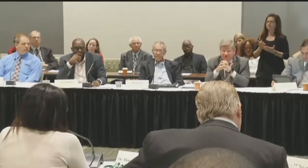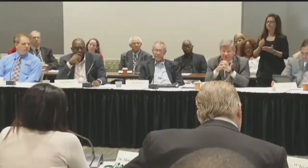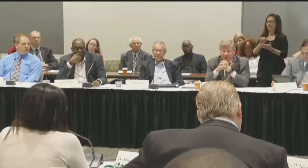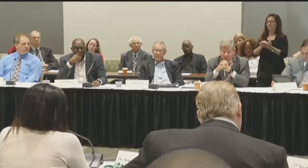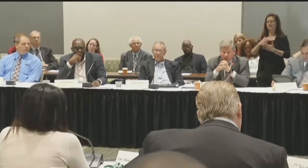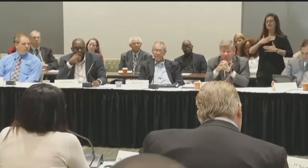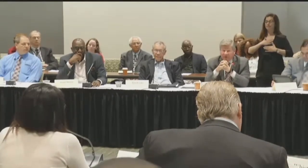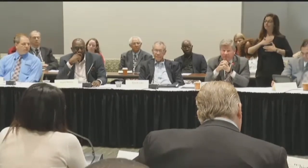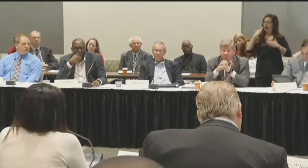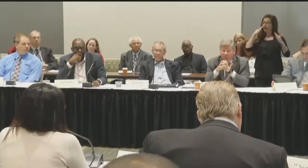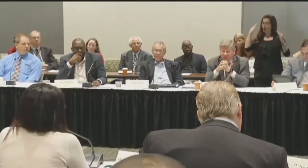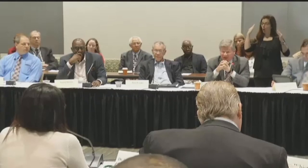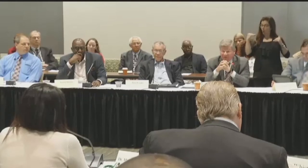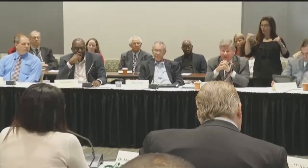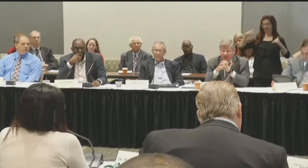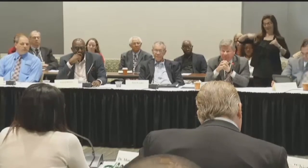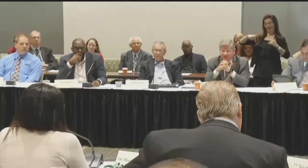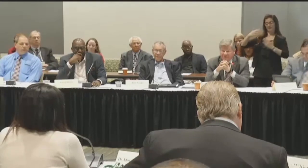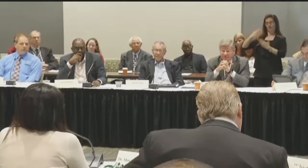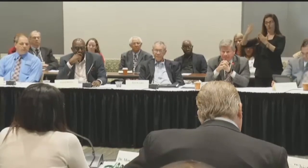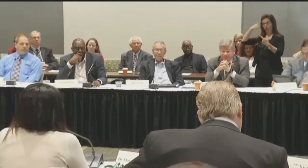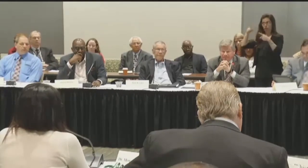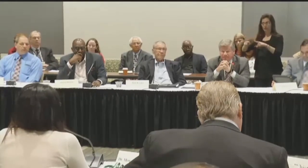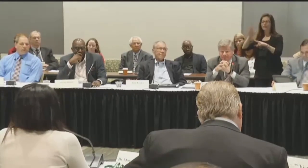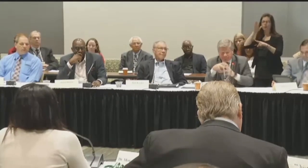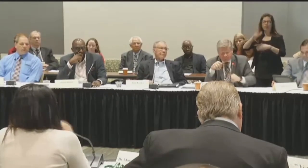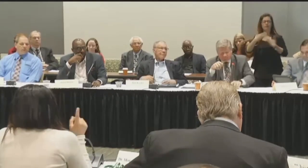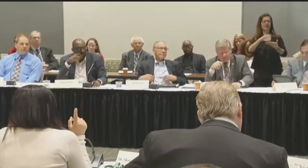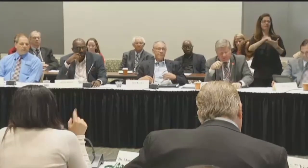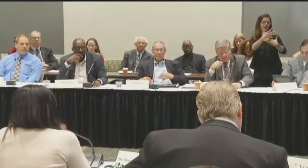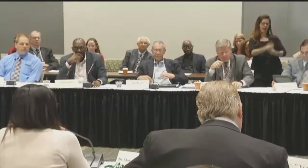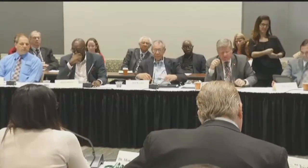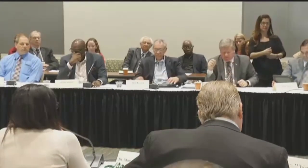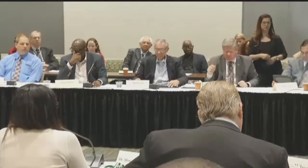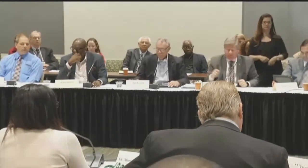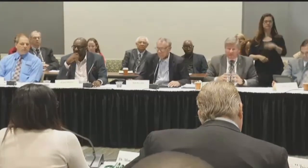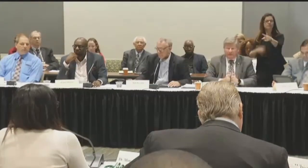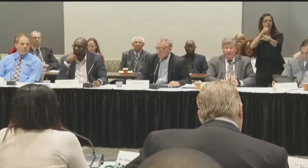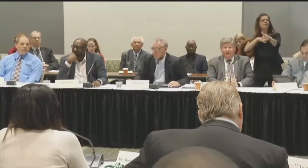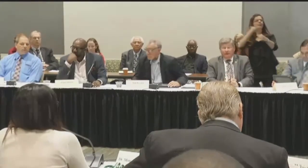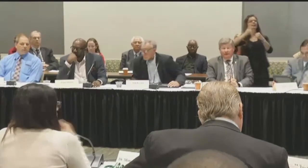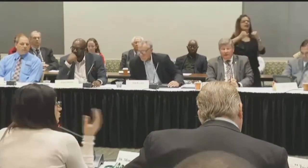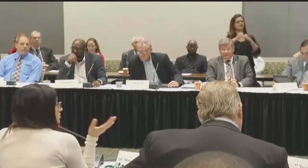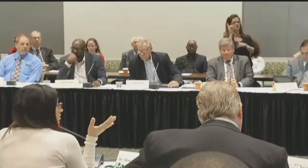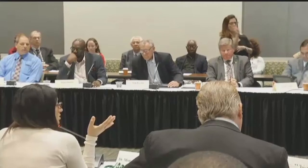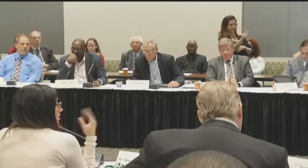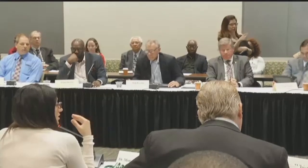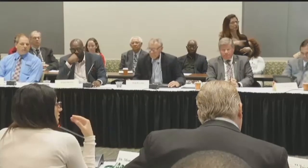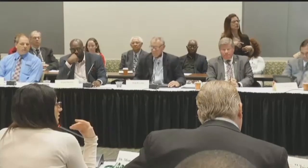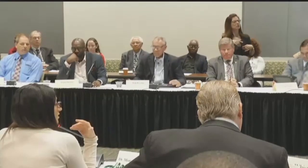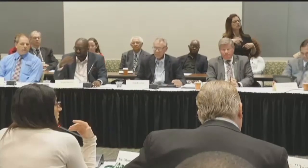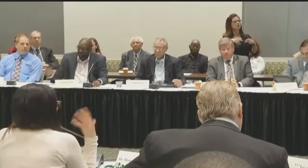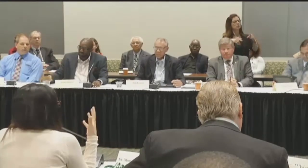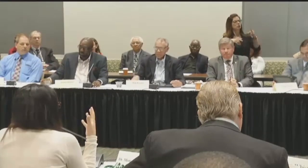this agreement would provide that confidence. And my last question. So you touched